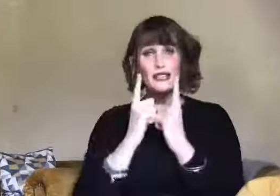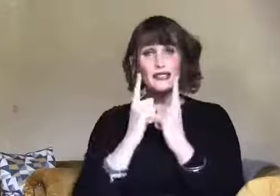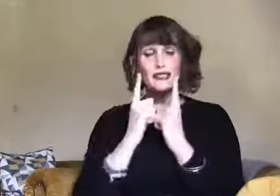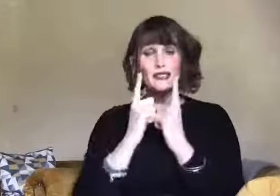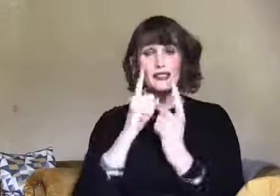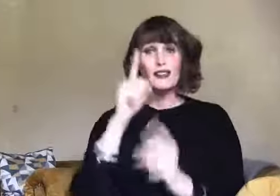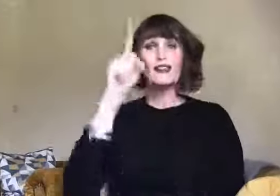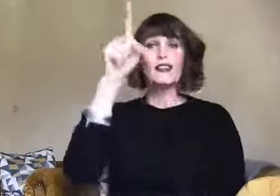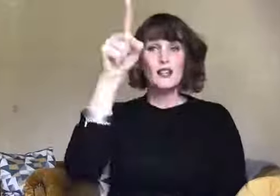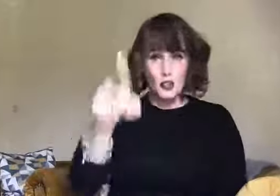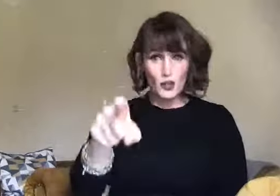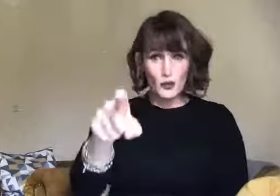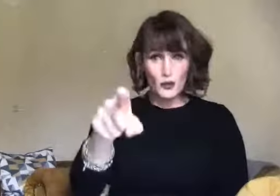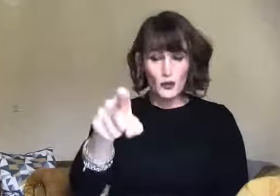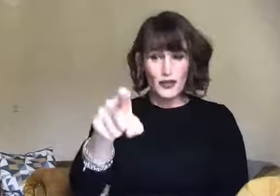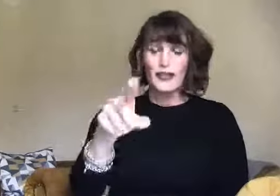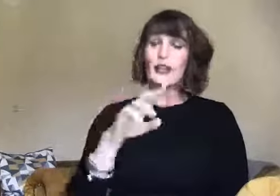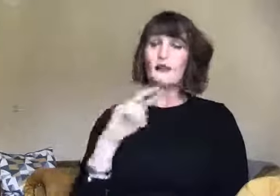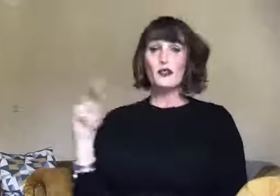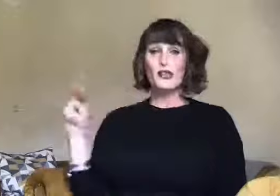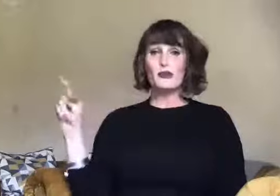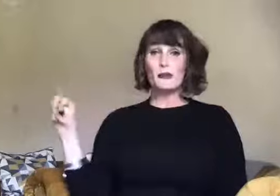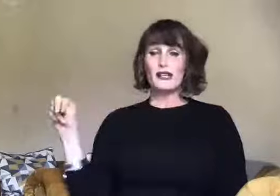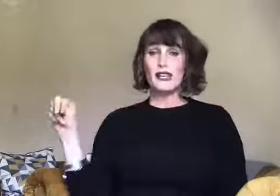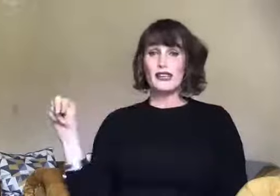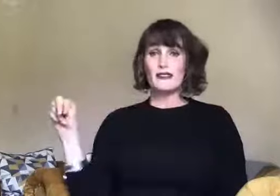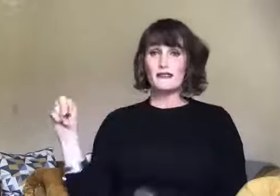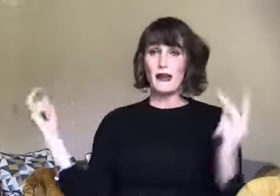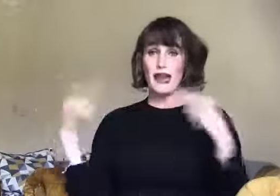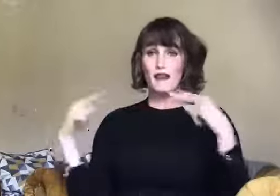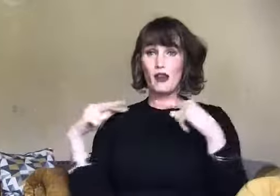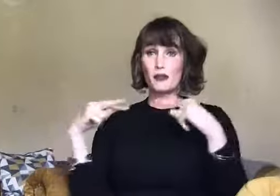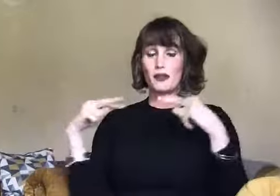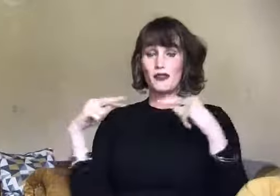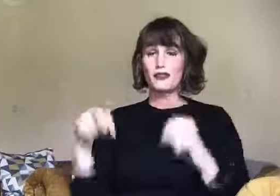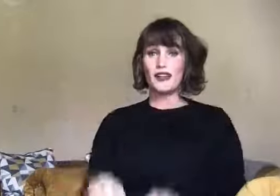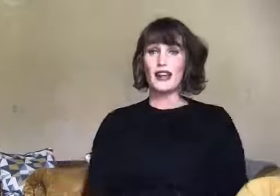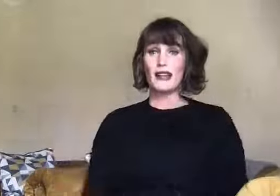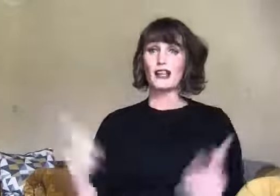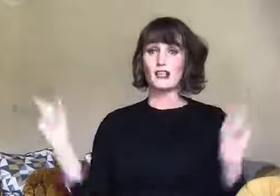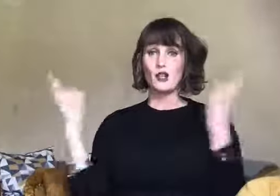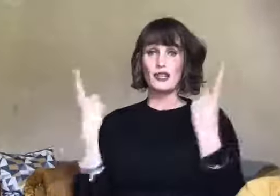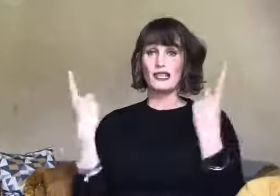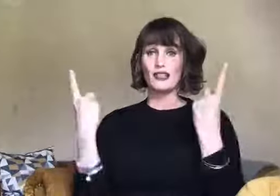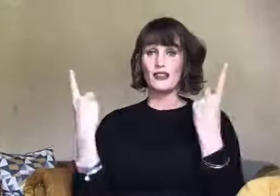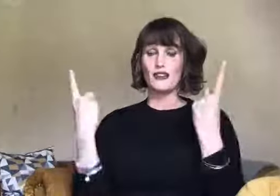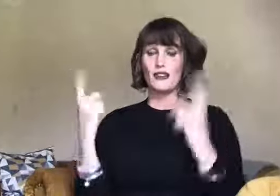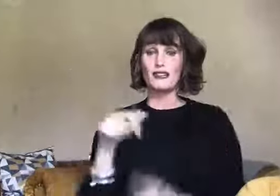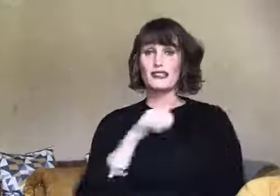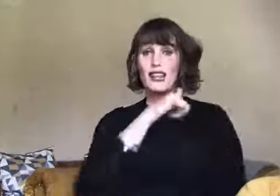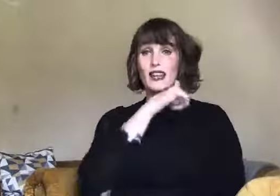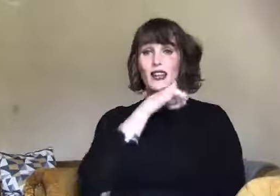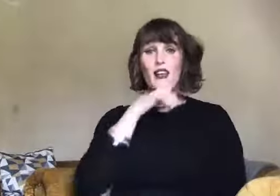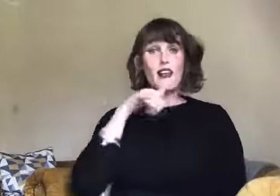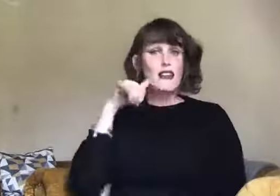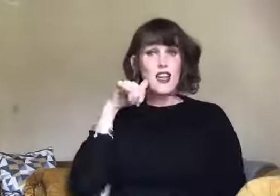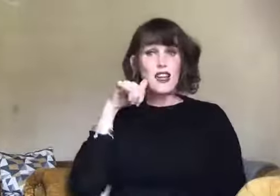meet you. Now, if you're doing it with somebody, pair up and actually look at each other and say,